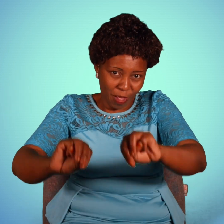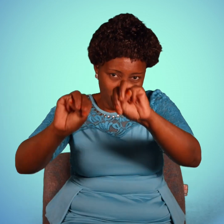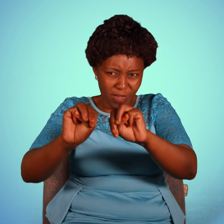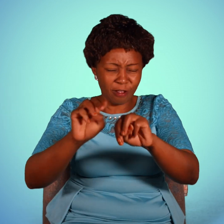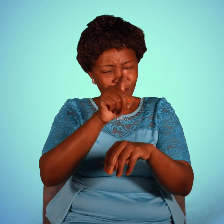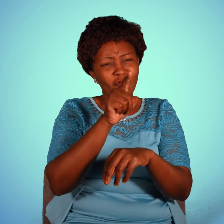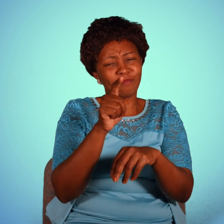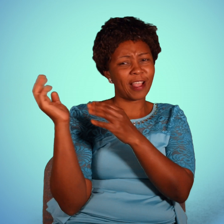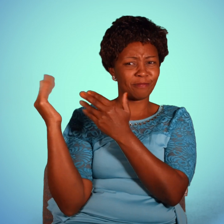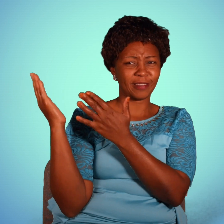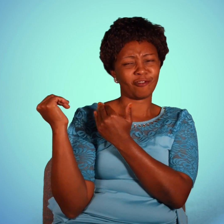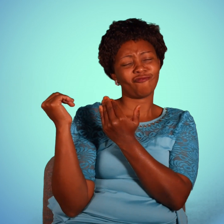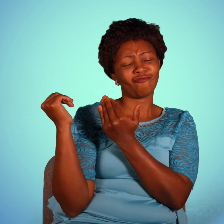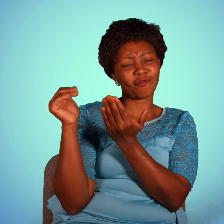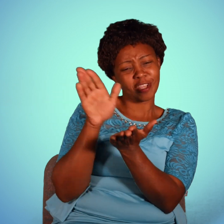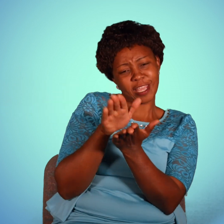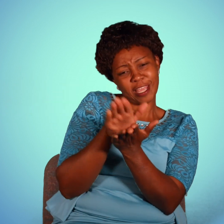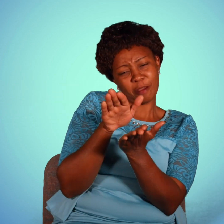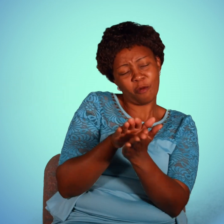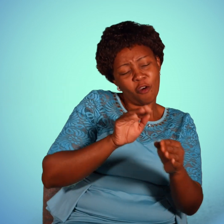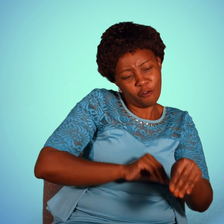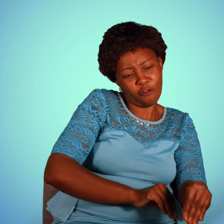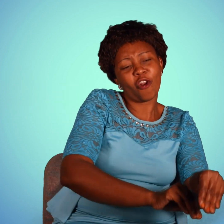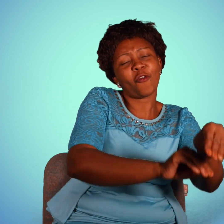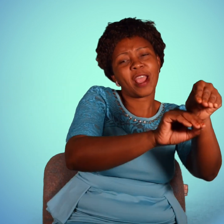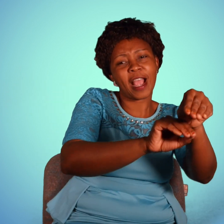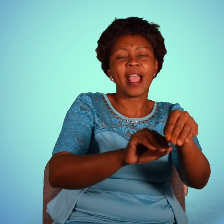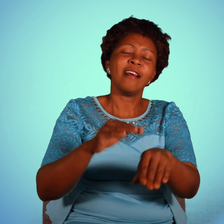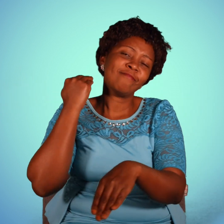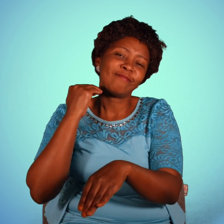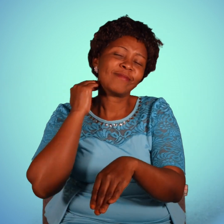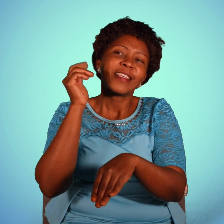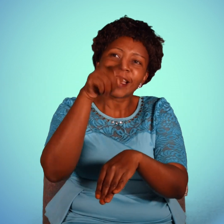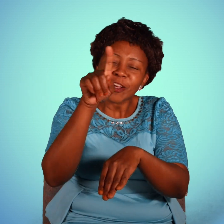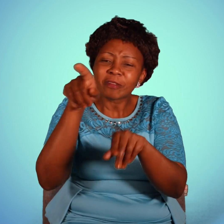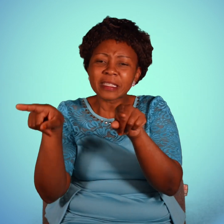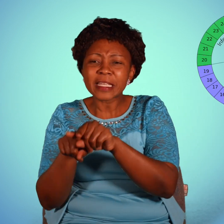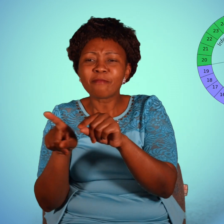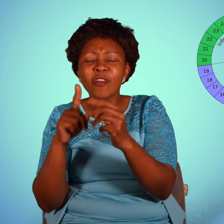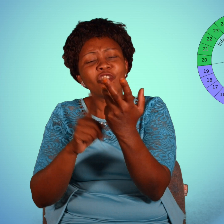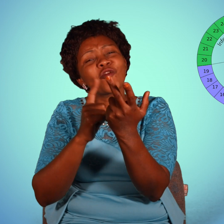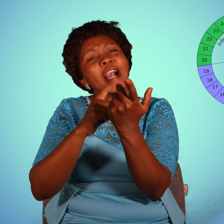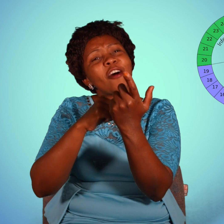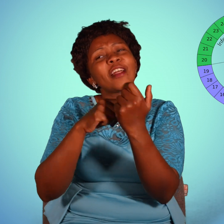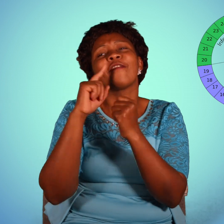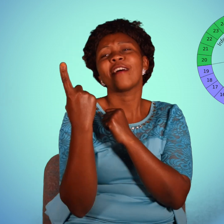Using this method, you are expected to keep track of your menstrual cycle, counting the first day of